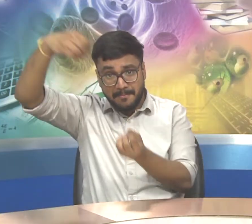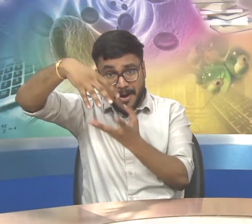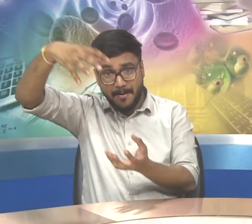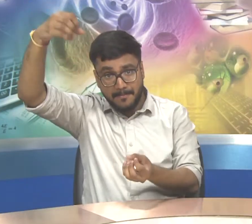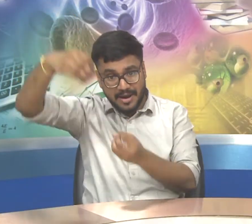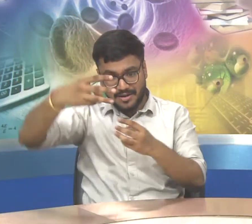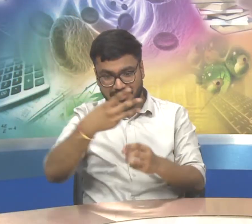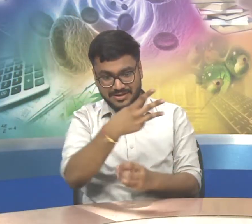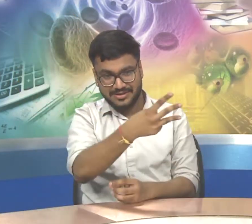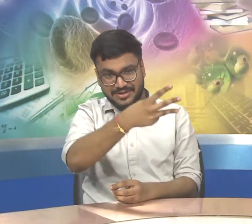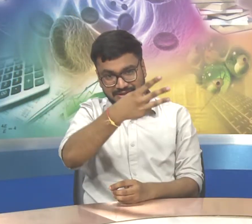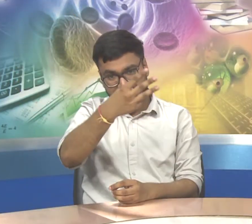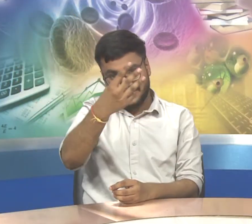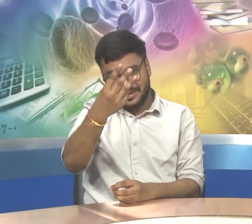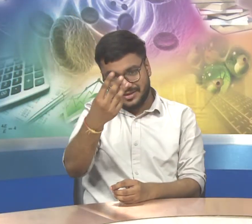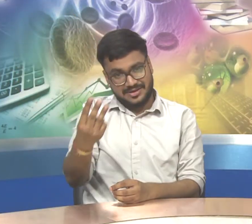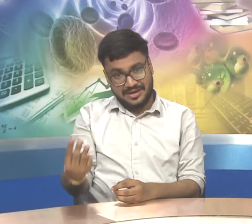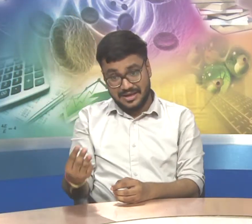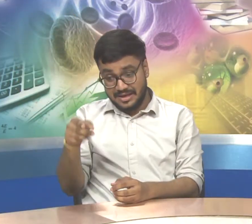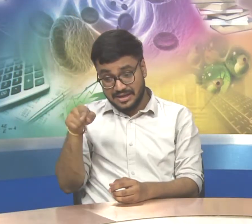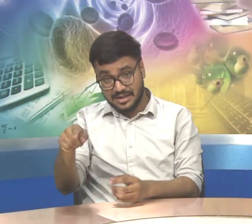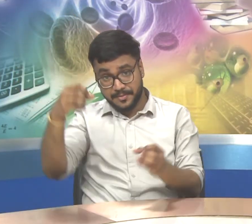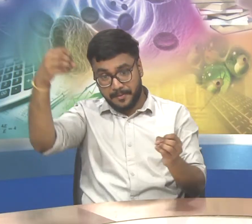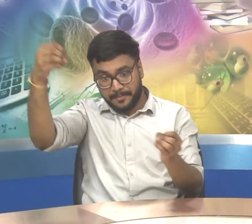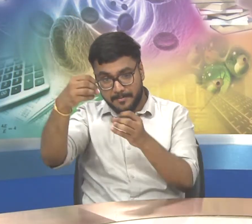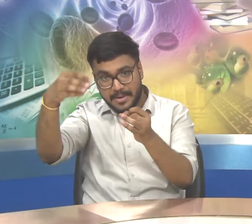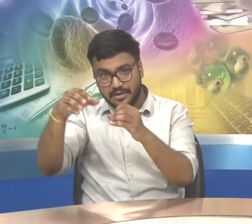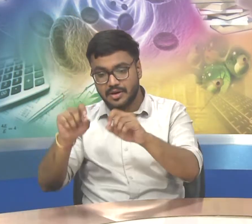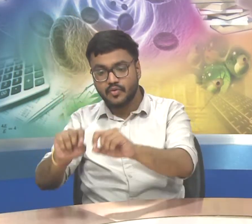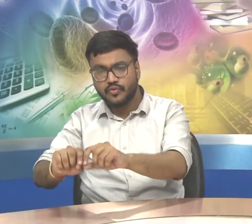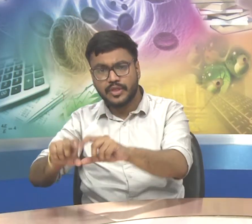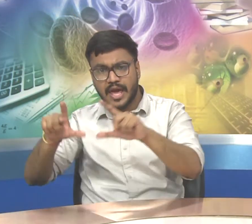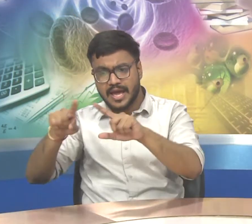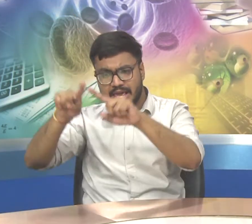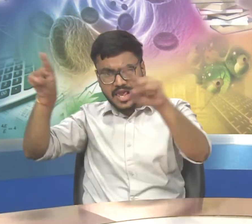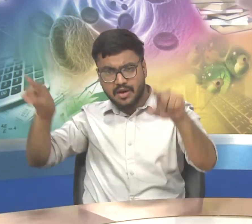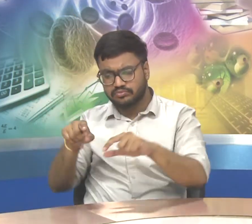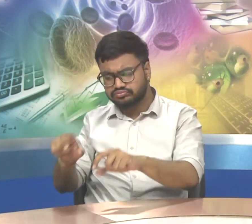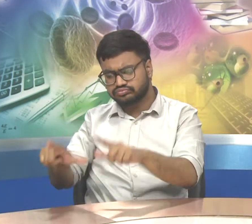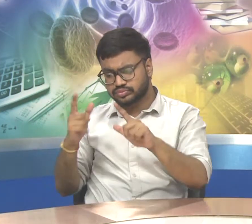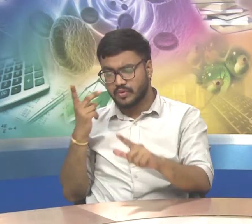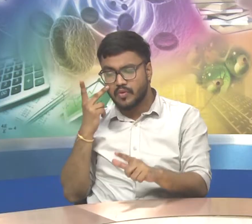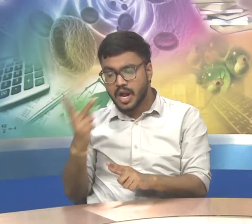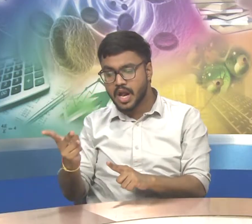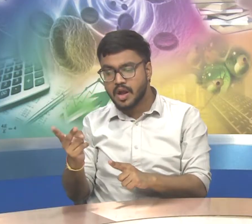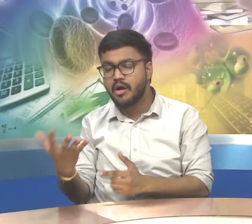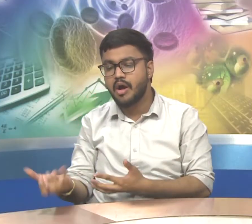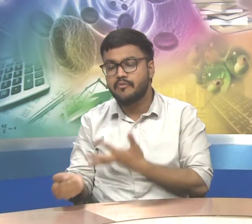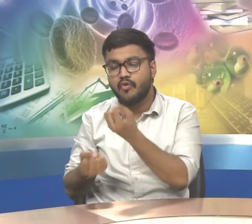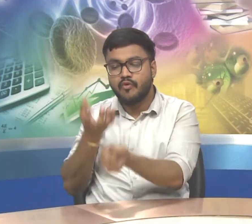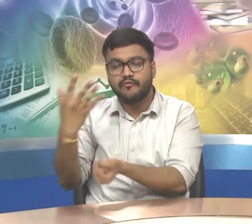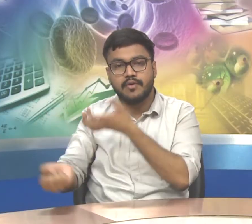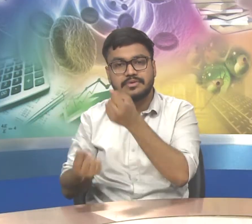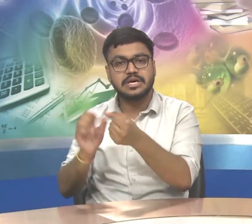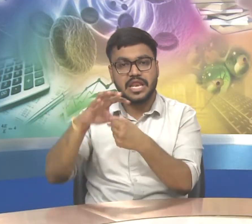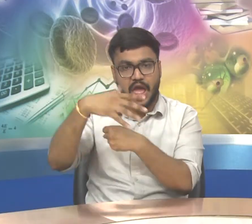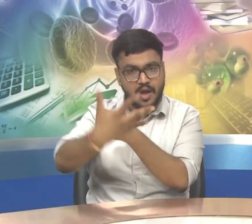There are various stages through we get the atomic mass, like vaporizers, electron